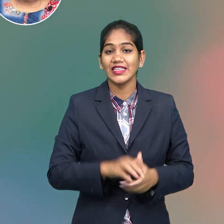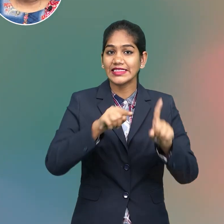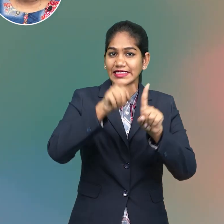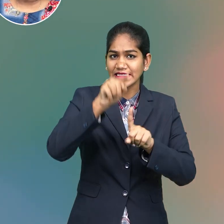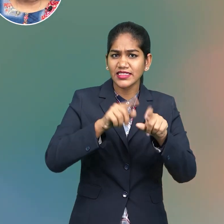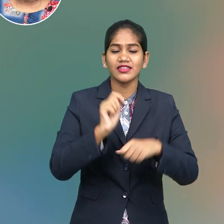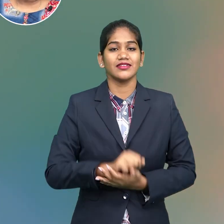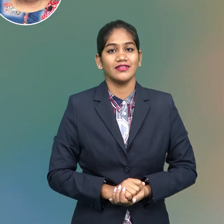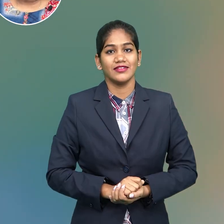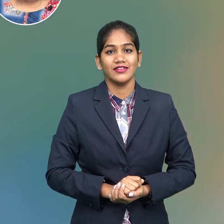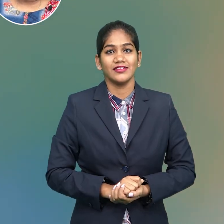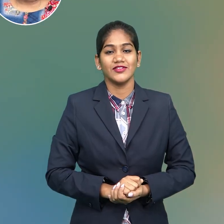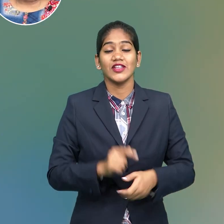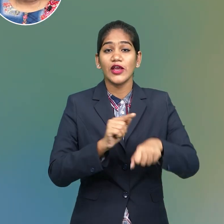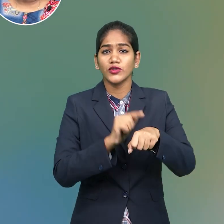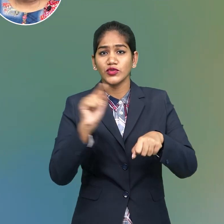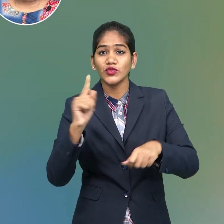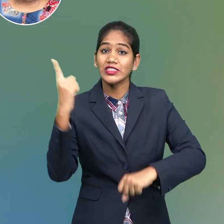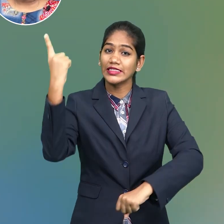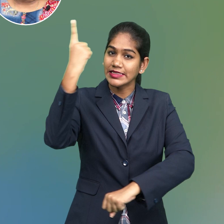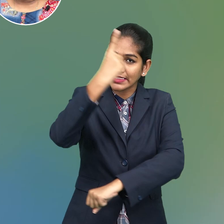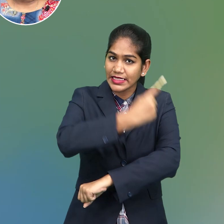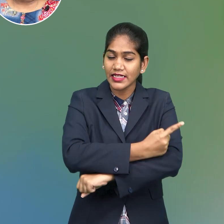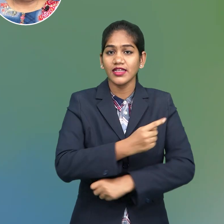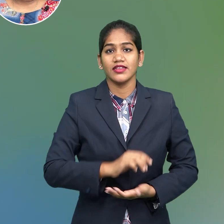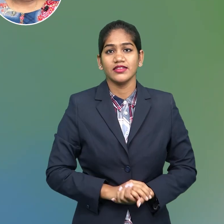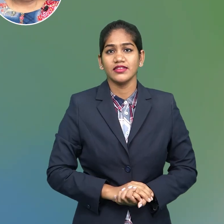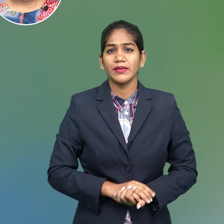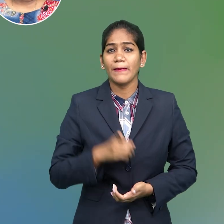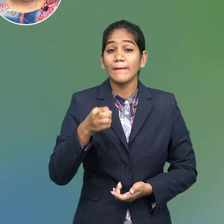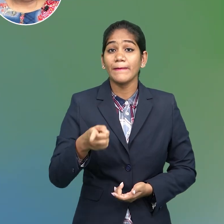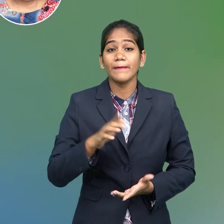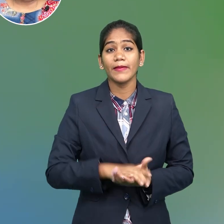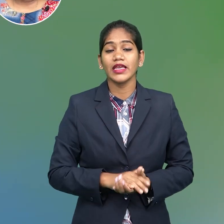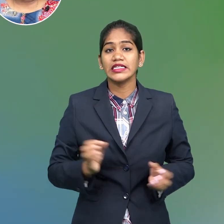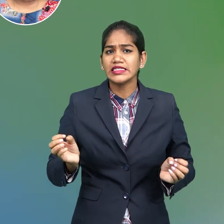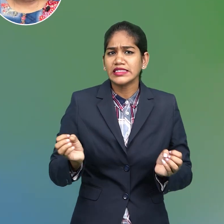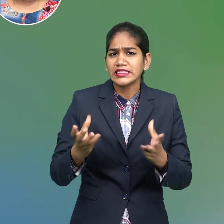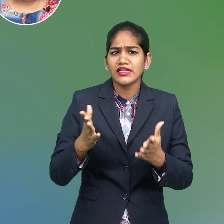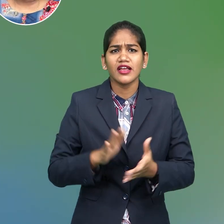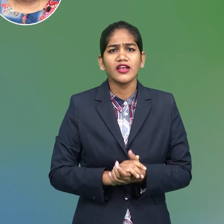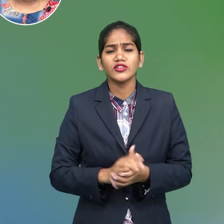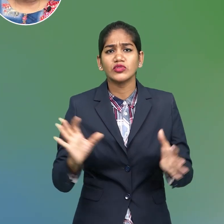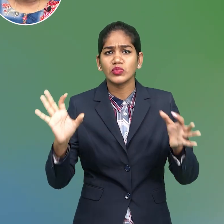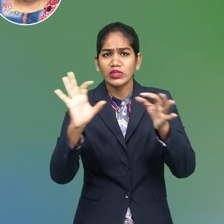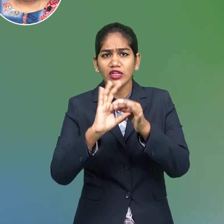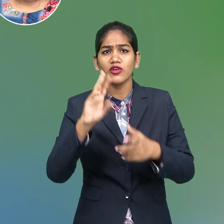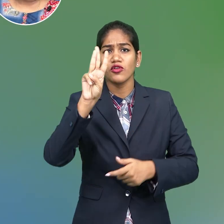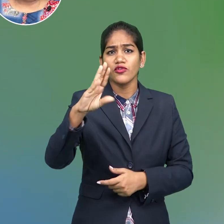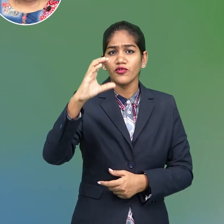the temperature during the day may touch 41 degrees Celsius